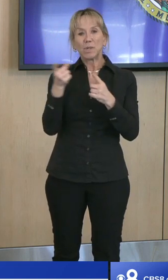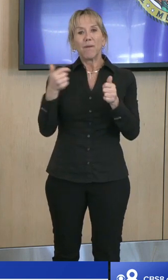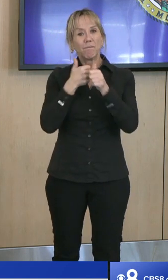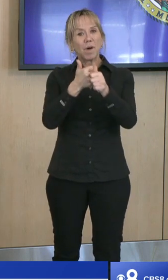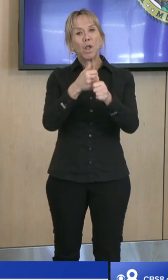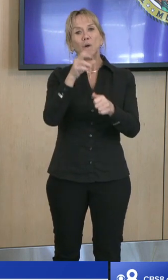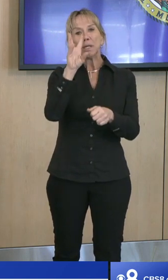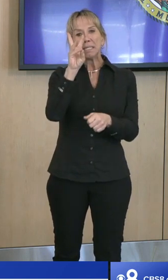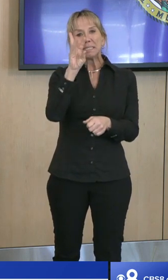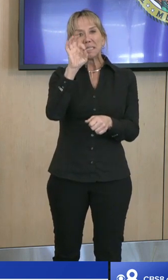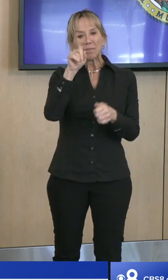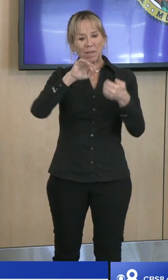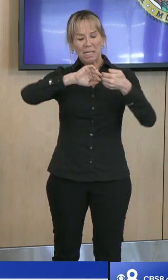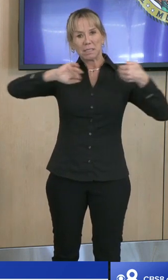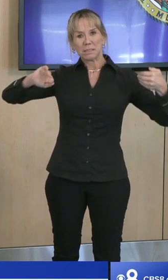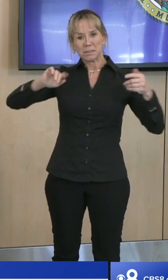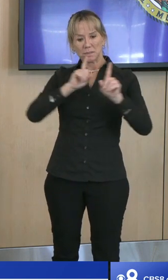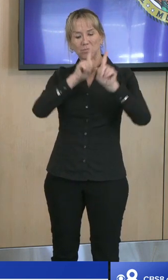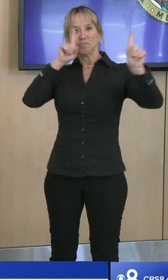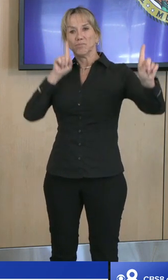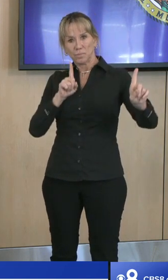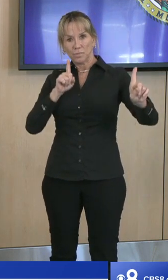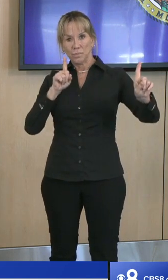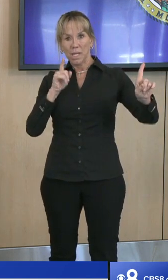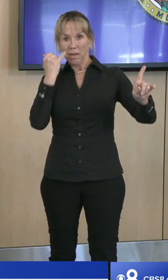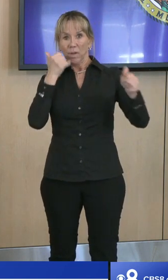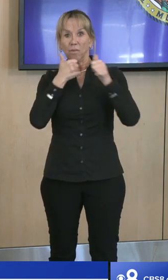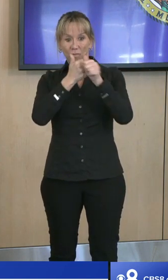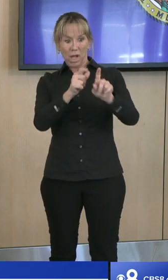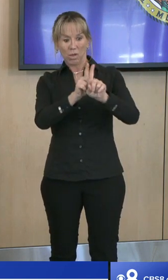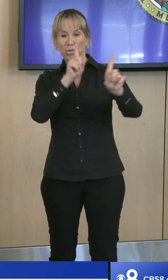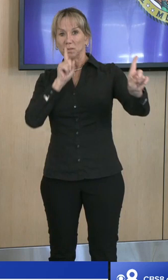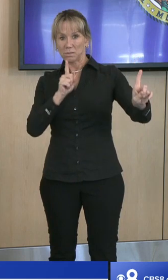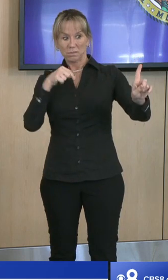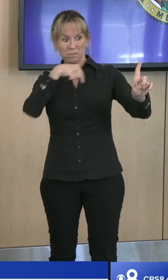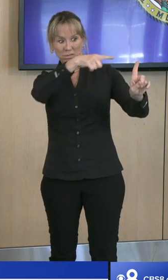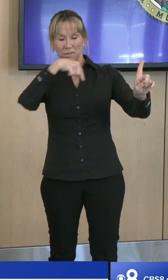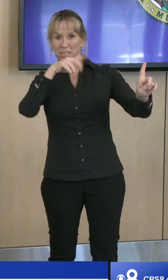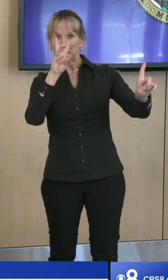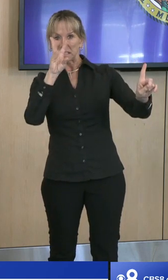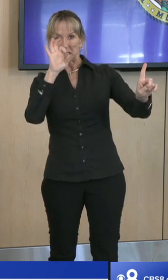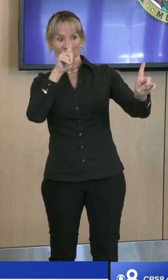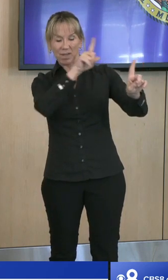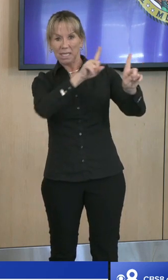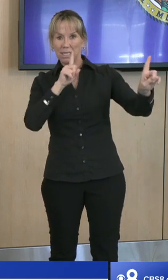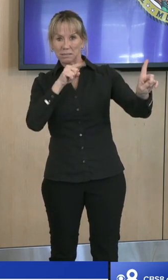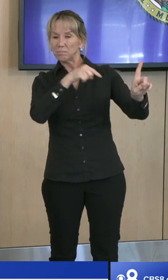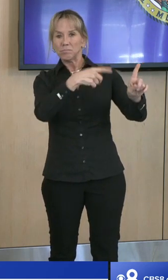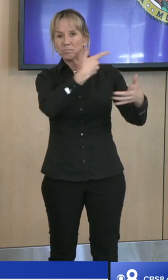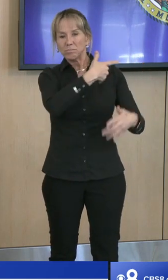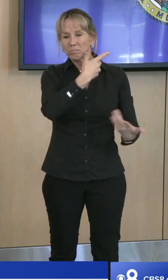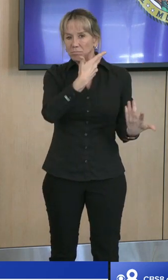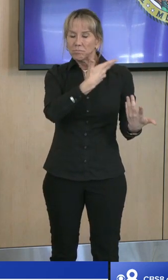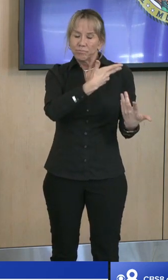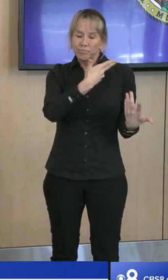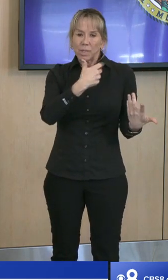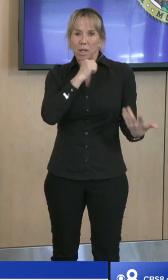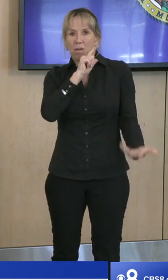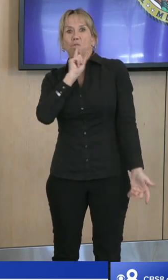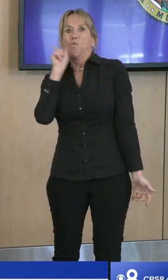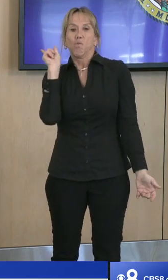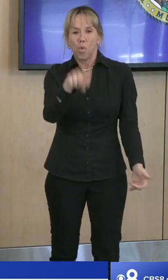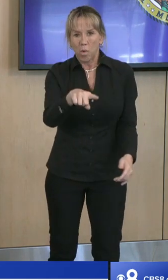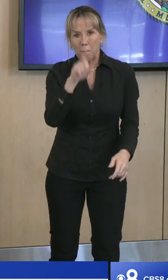distancing is more in play. So that's why we didn't include that in the order